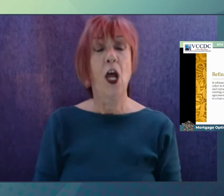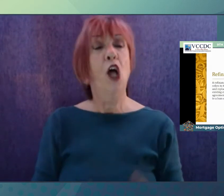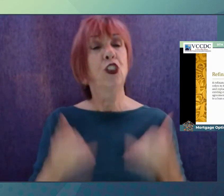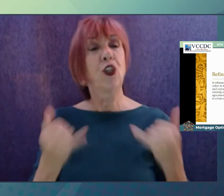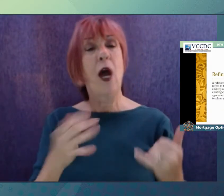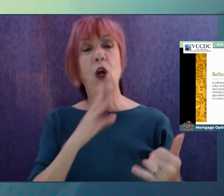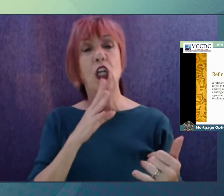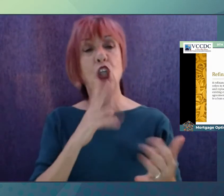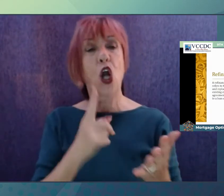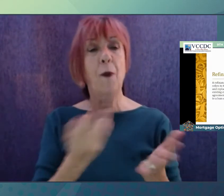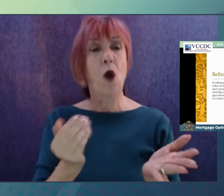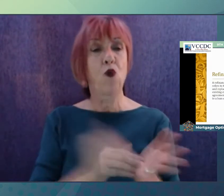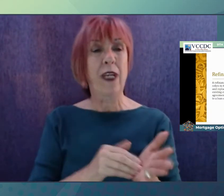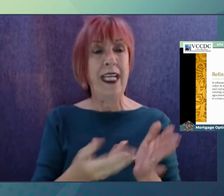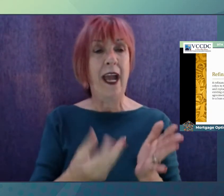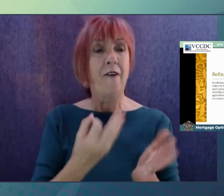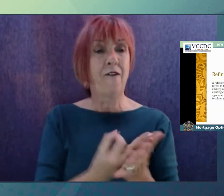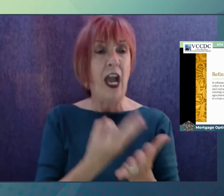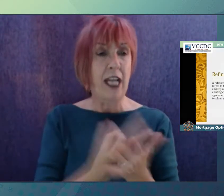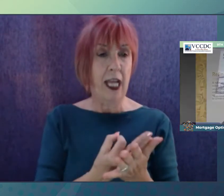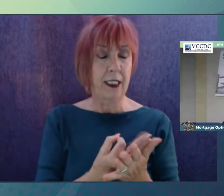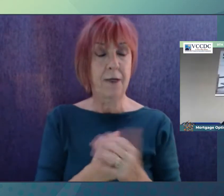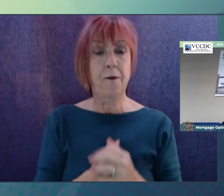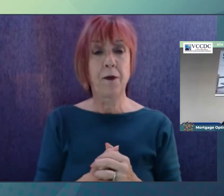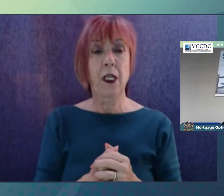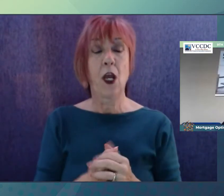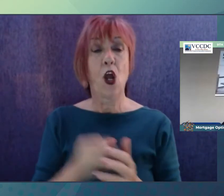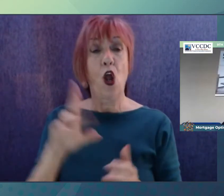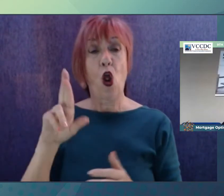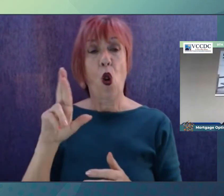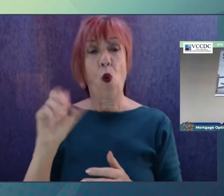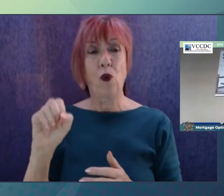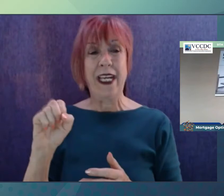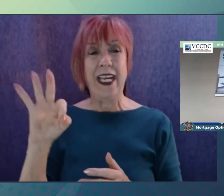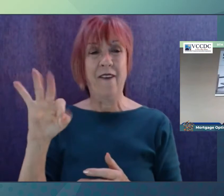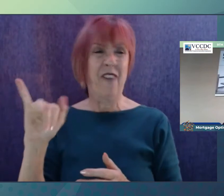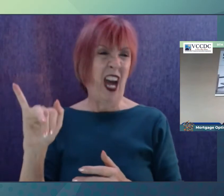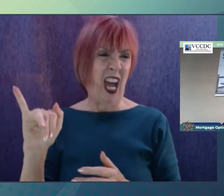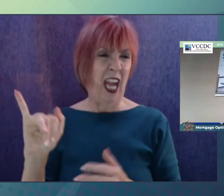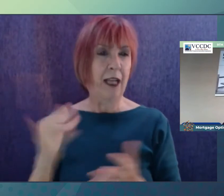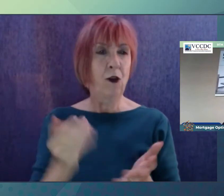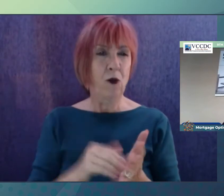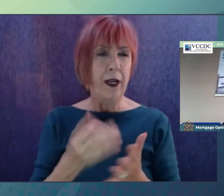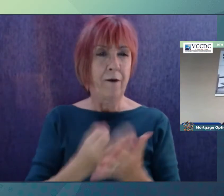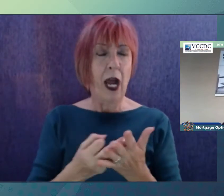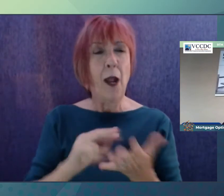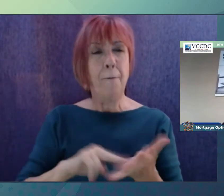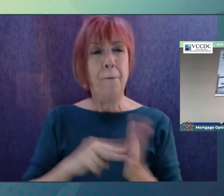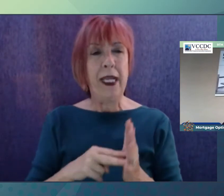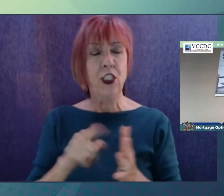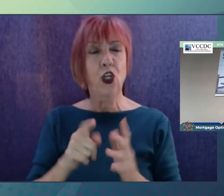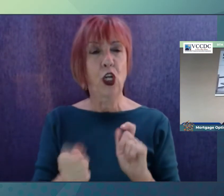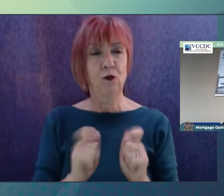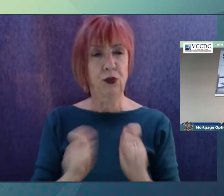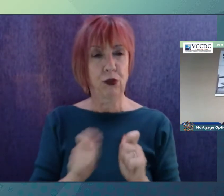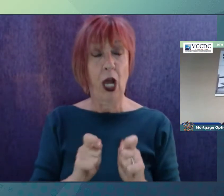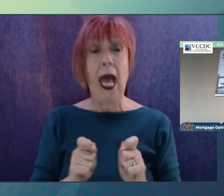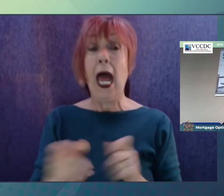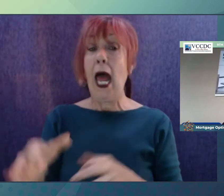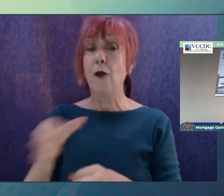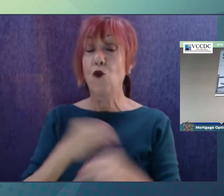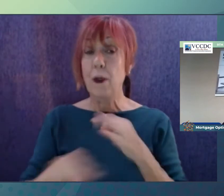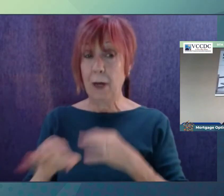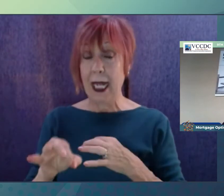refinance. A refinance, or refi for short, refers to a process of revising and replacing the terms